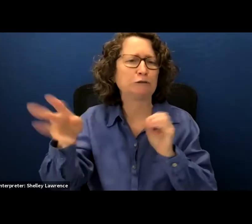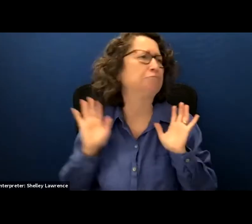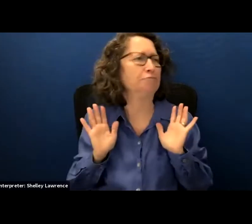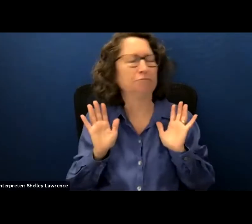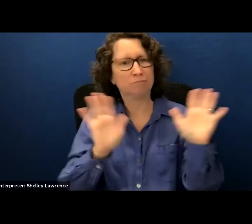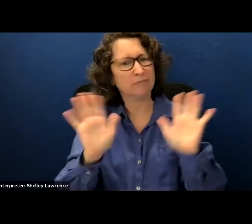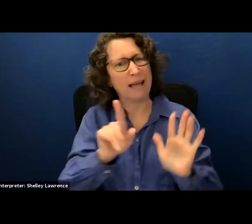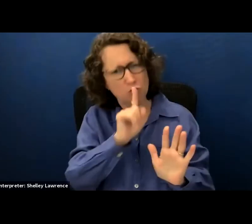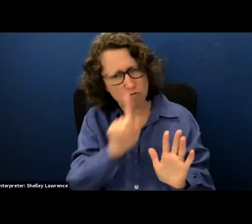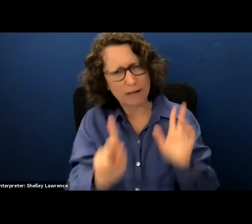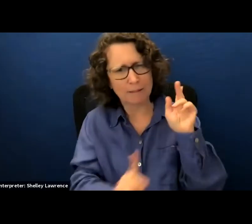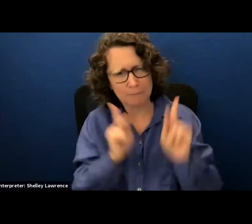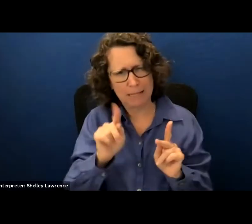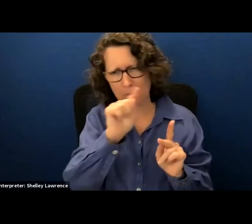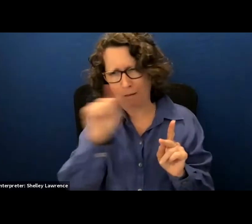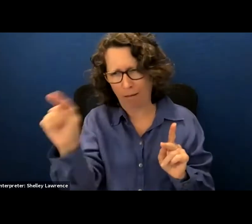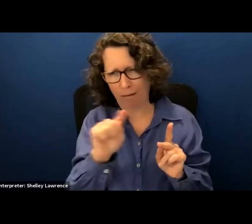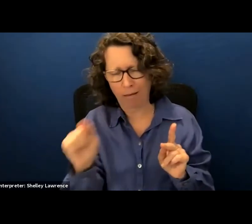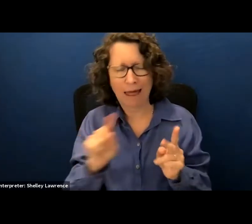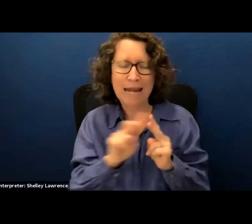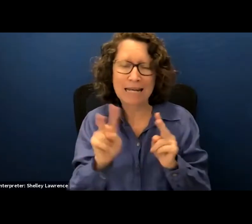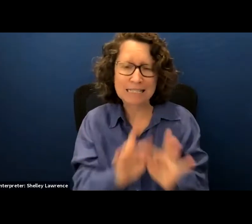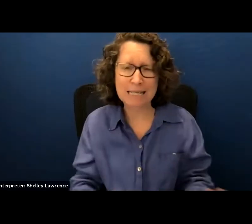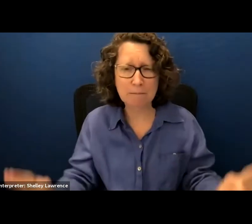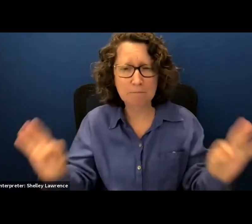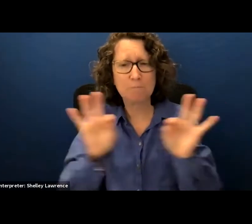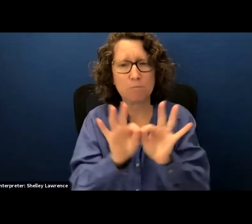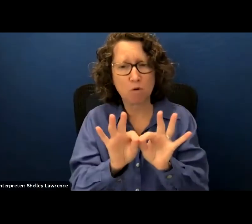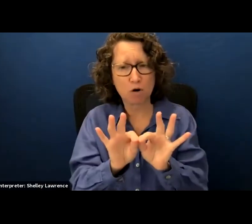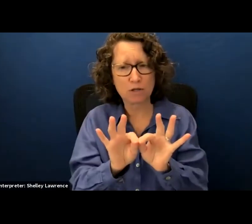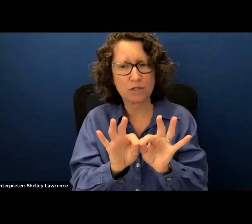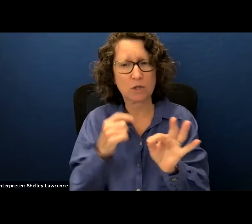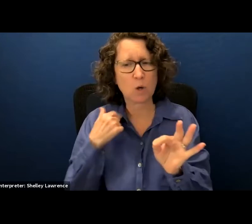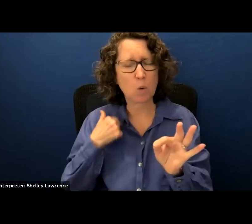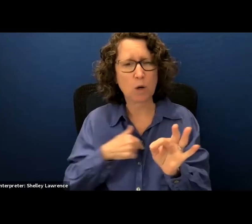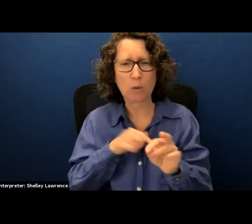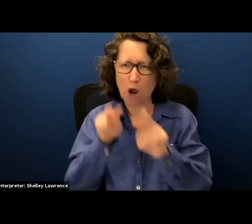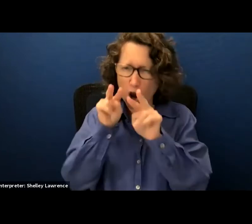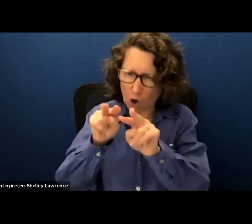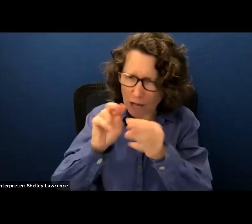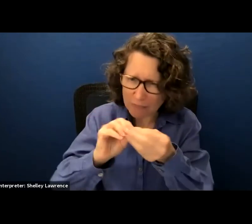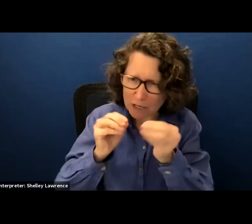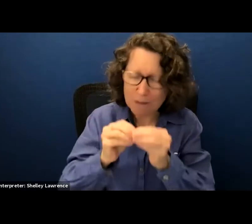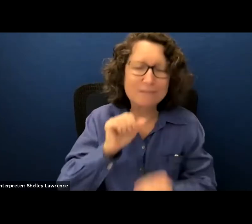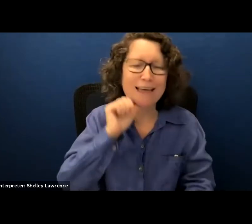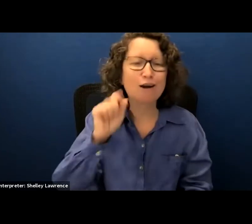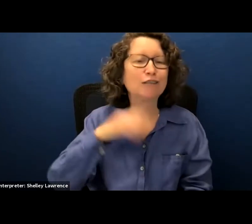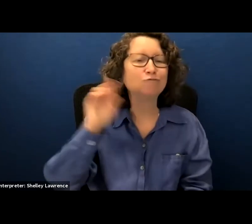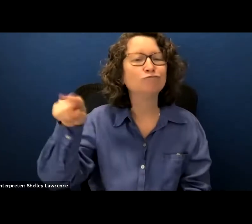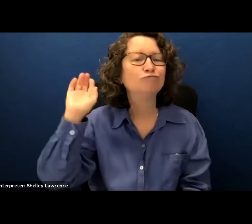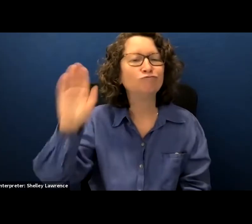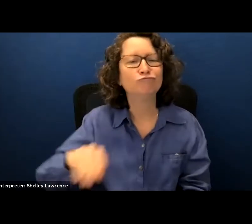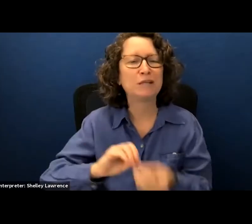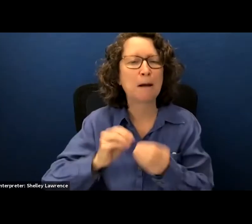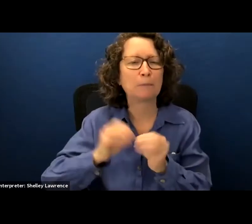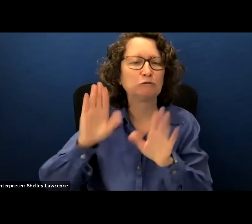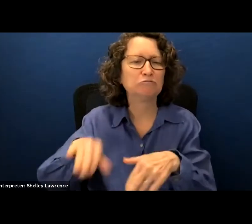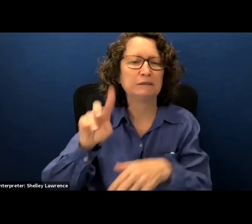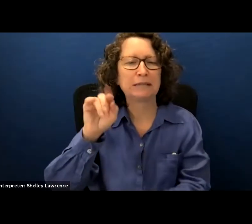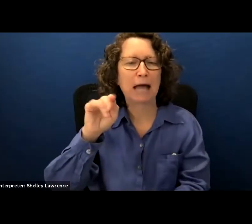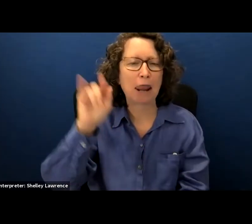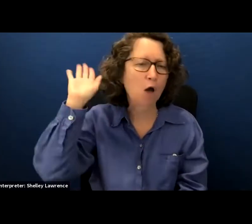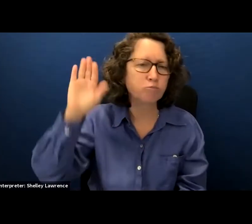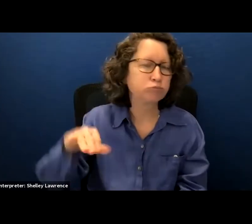These are real people, and it's very important when we're looking at these numbers that they're not just numbers. And